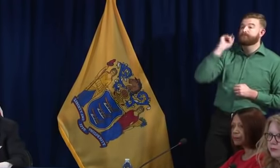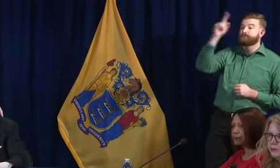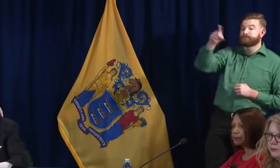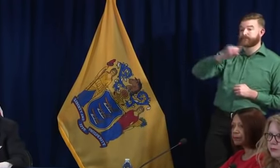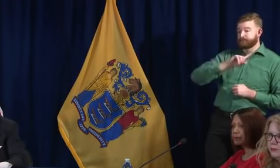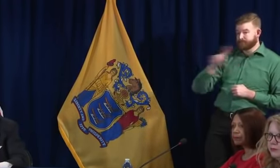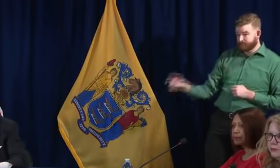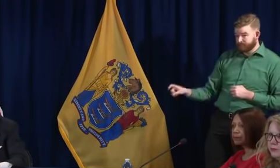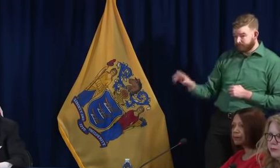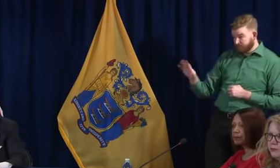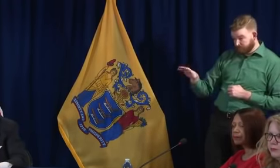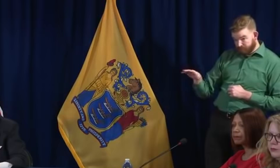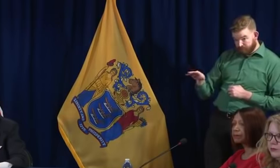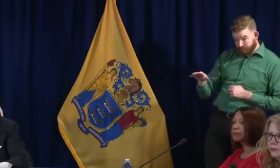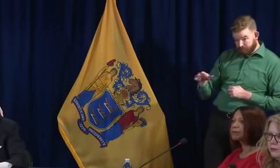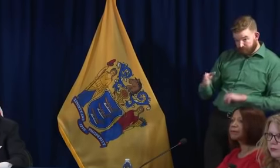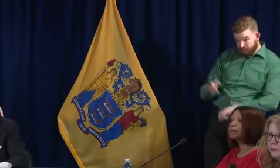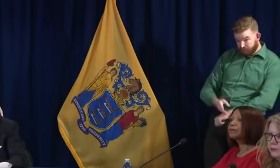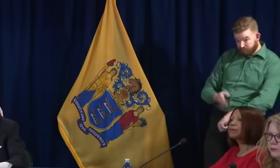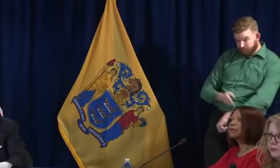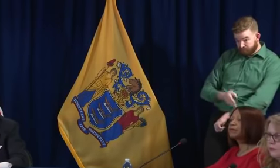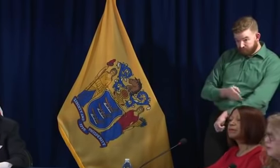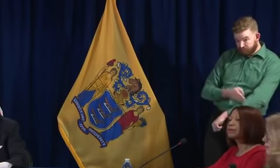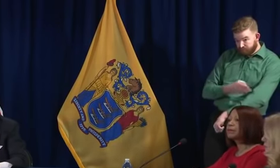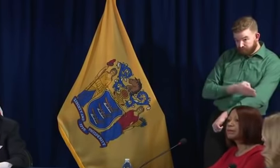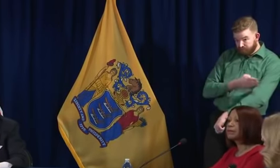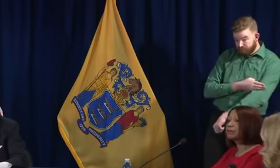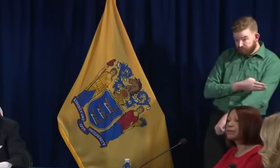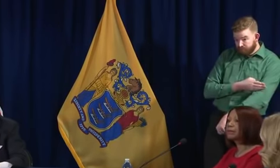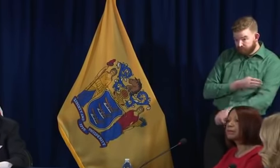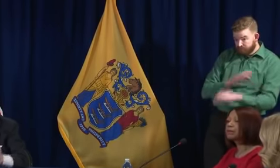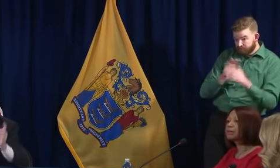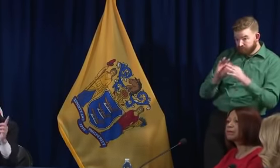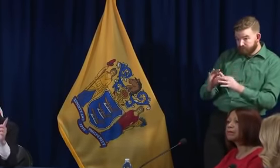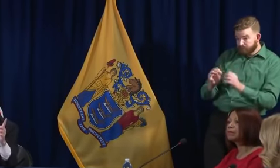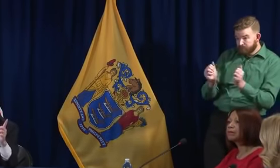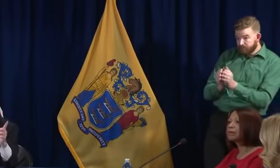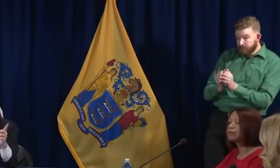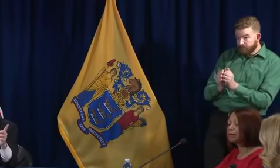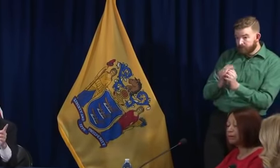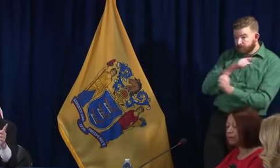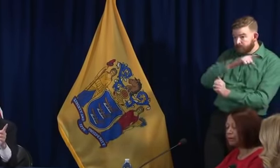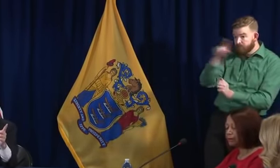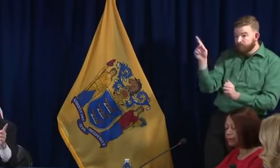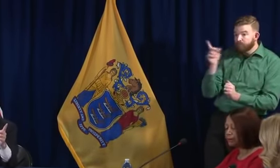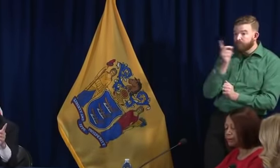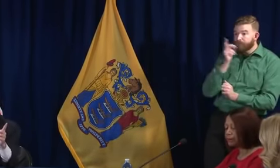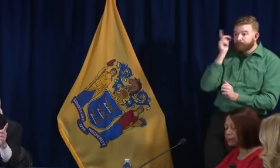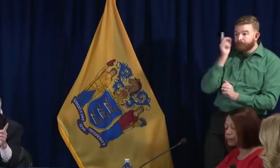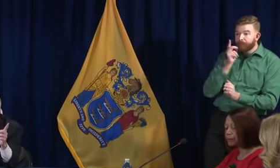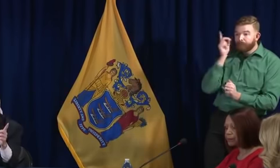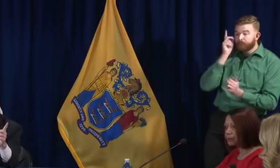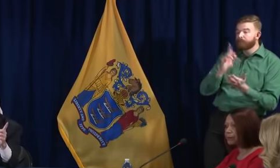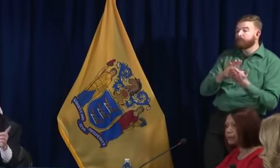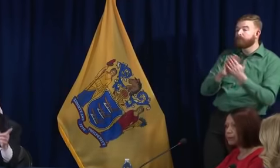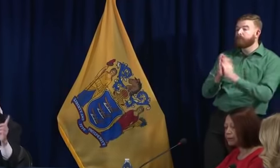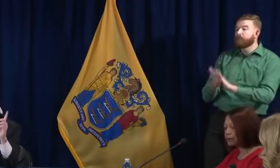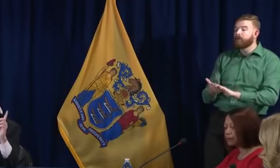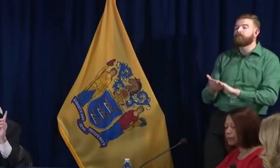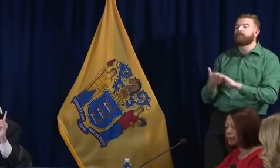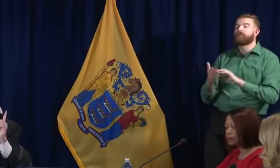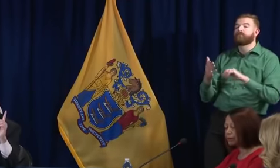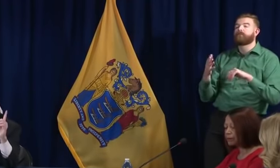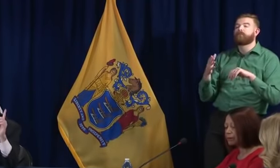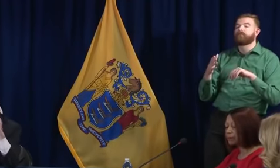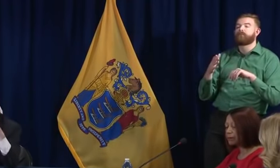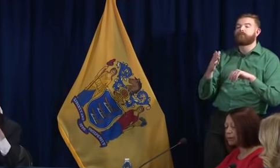about converting dormitory beds or using them for isolation. No, but in the interest of time, if they disagree, jump in. But that's one of the